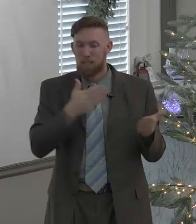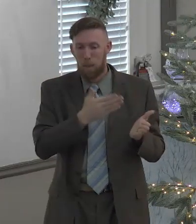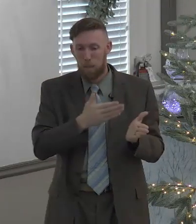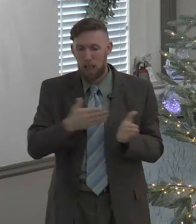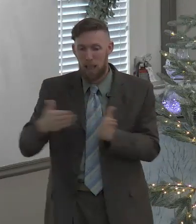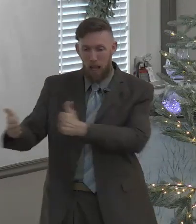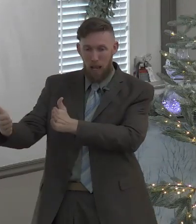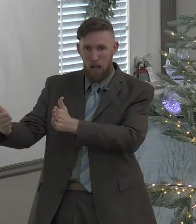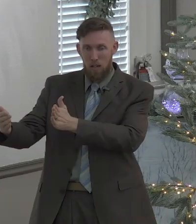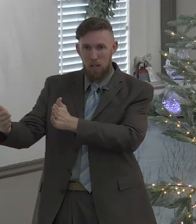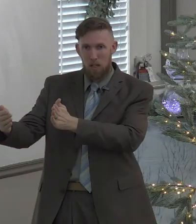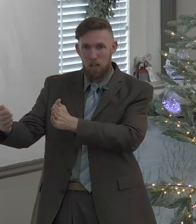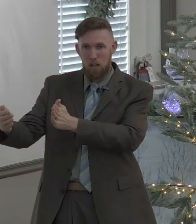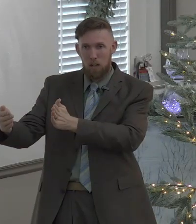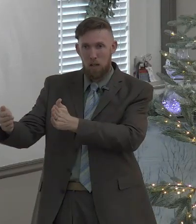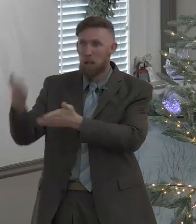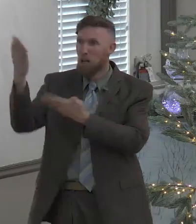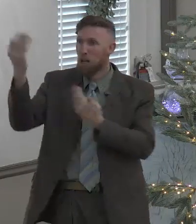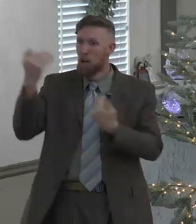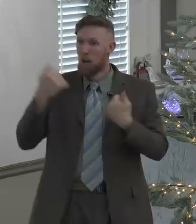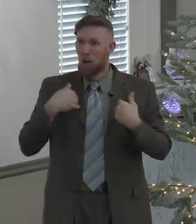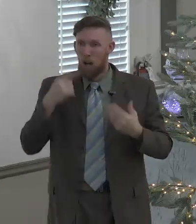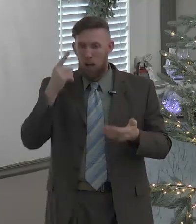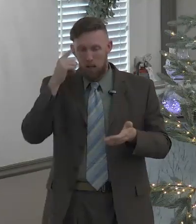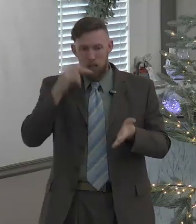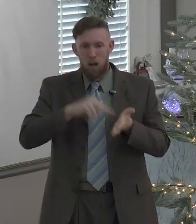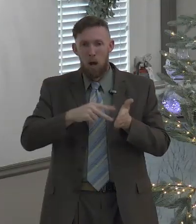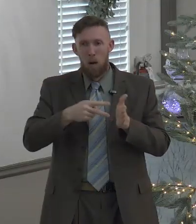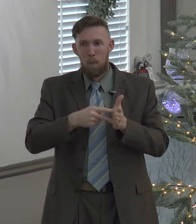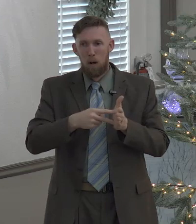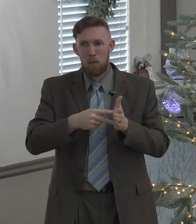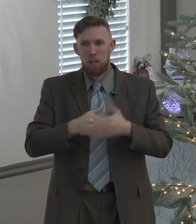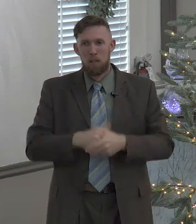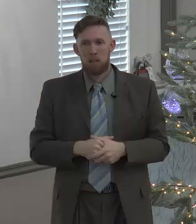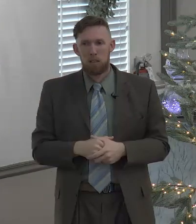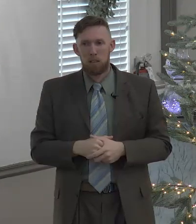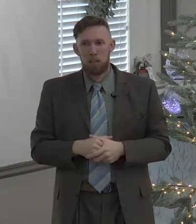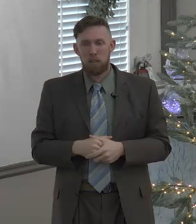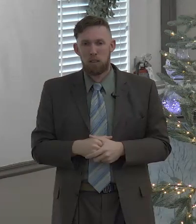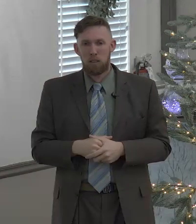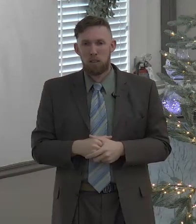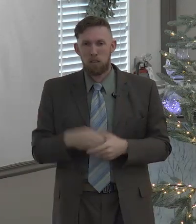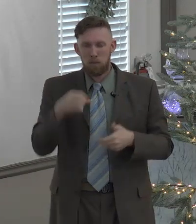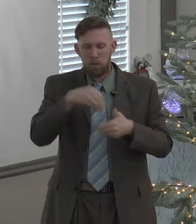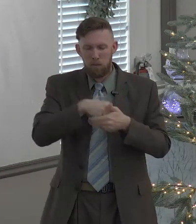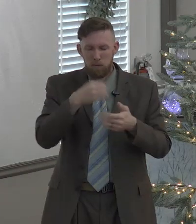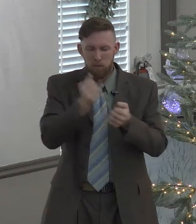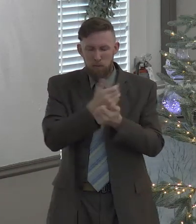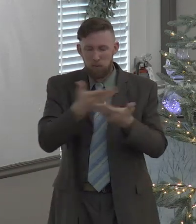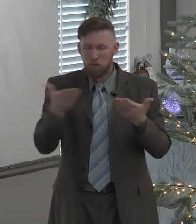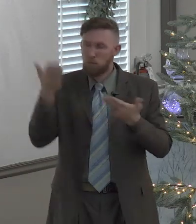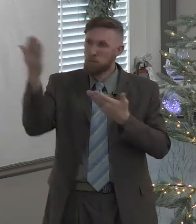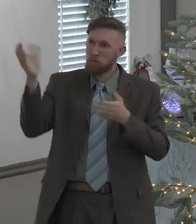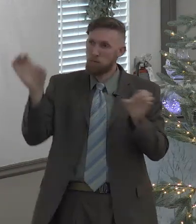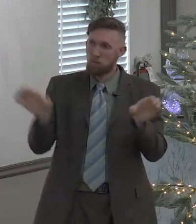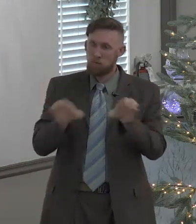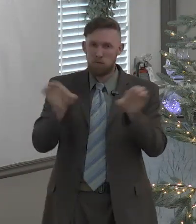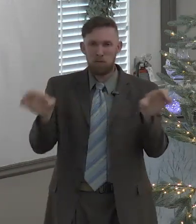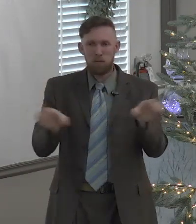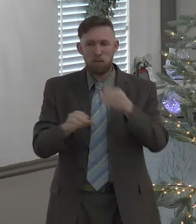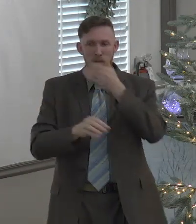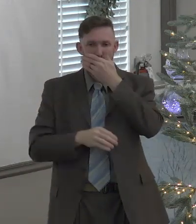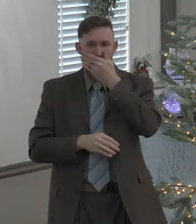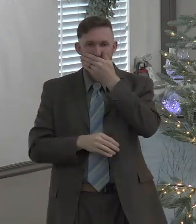We need to remember that God has a plan. That God has a purpose